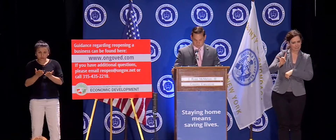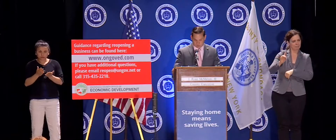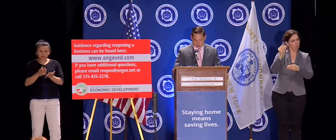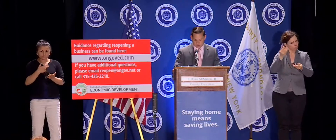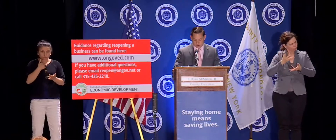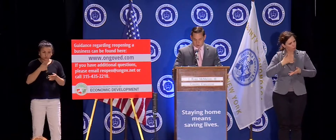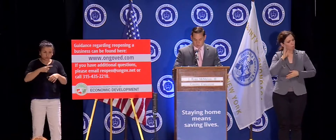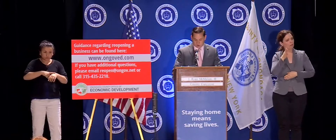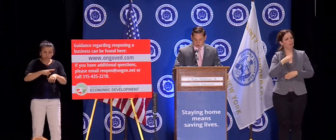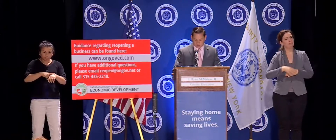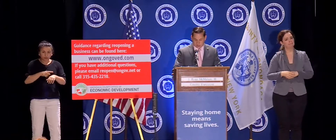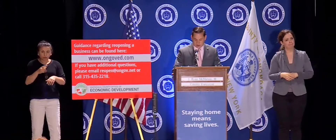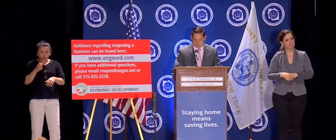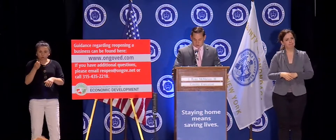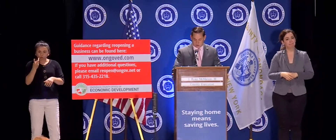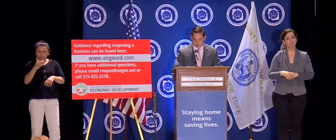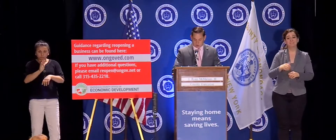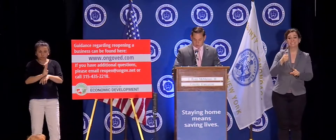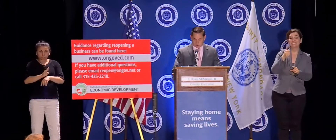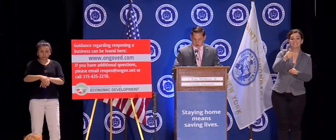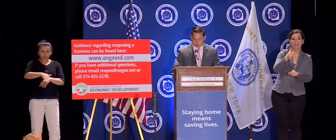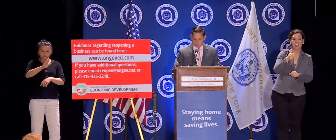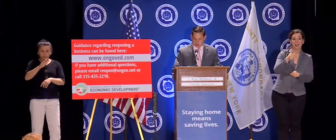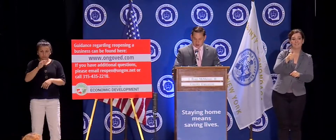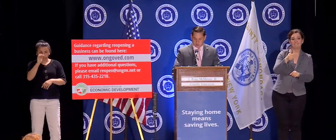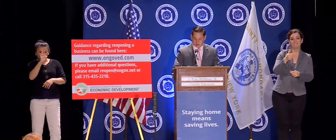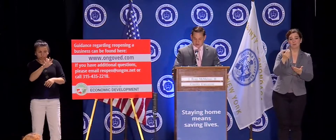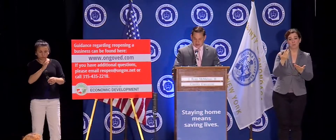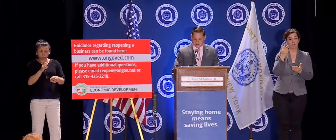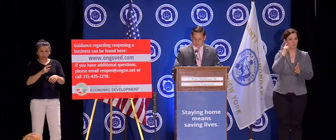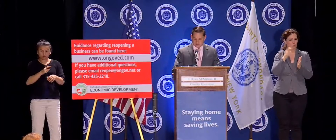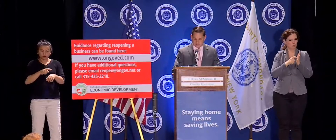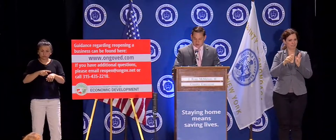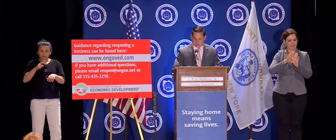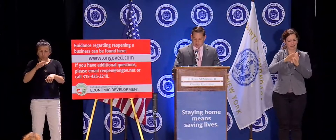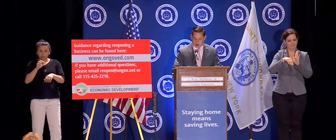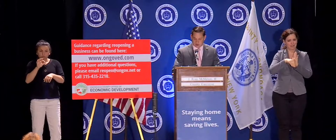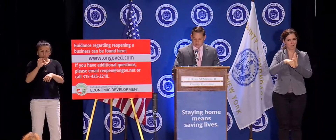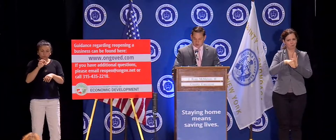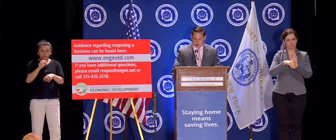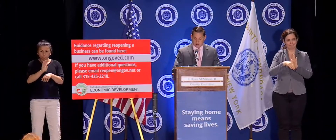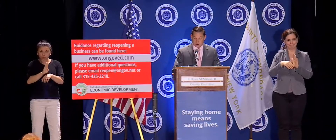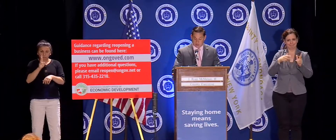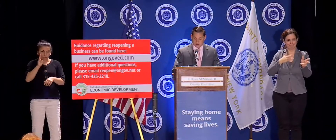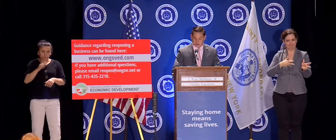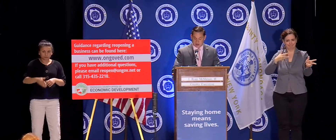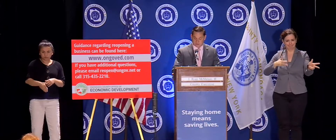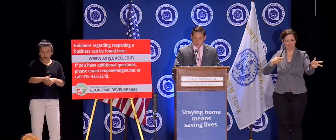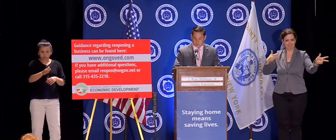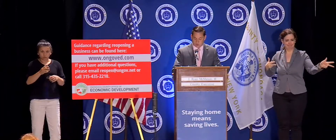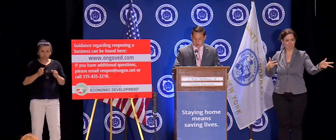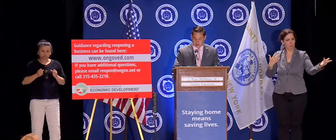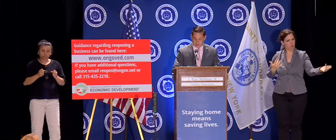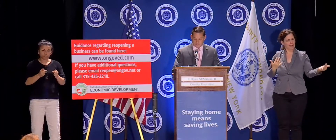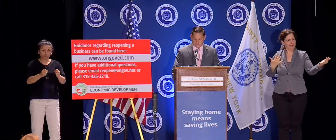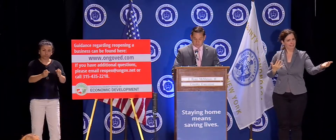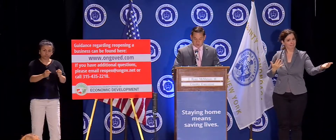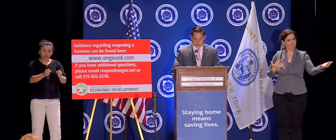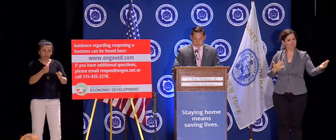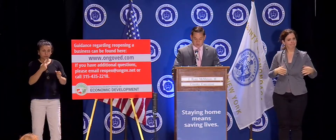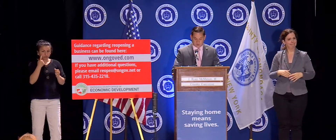pickup. When you get up to the door, please show your library staff, our library staff, your photo